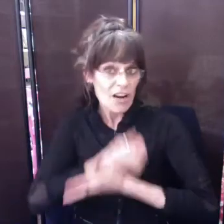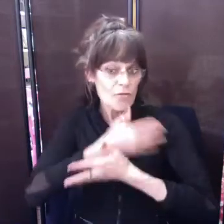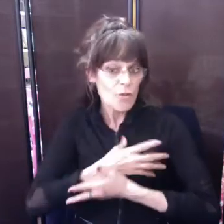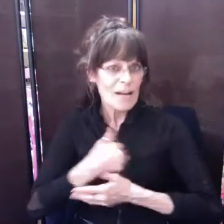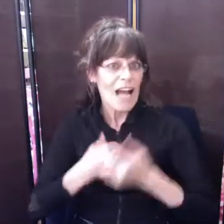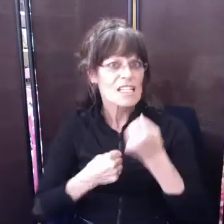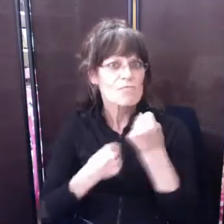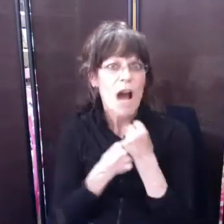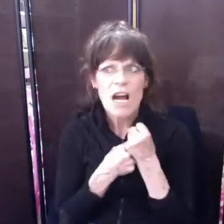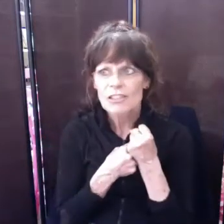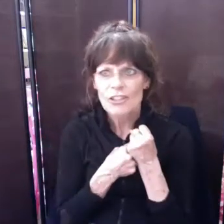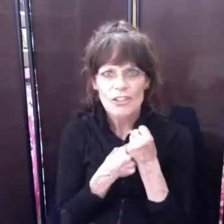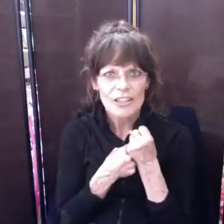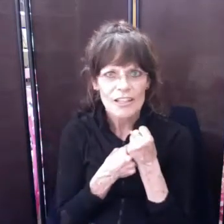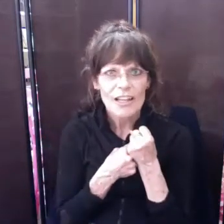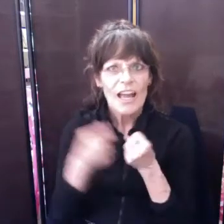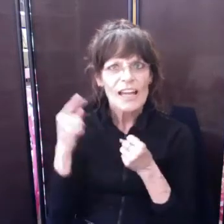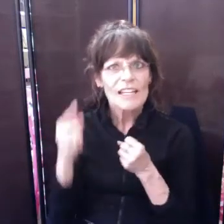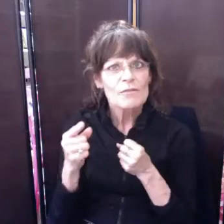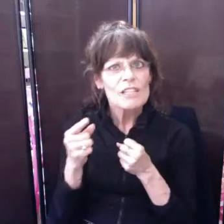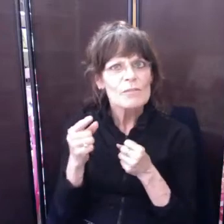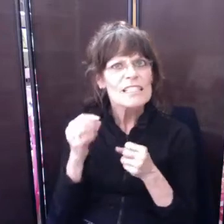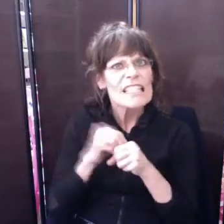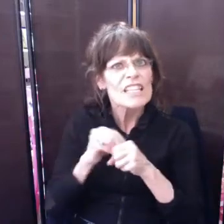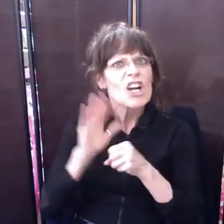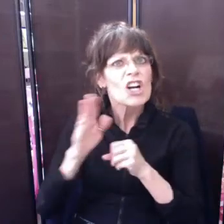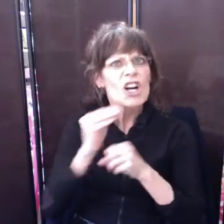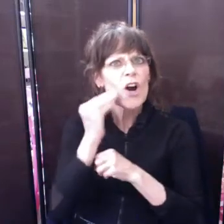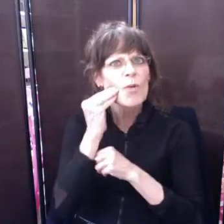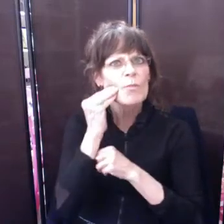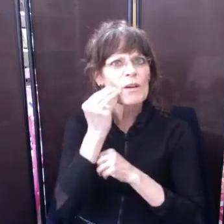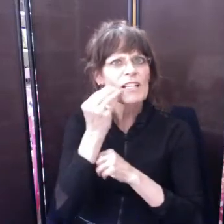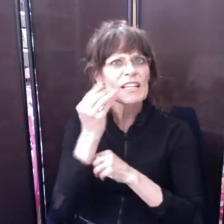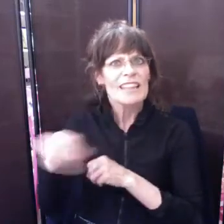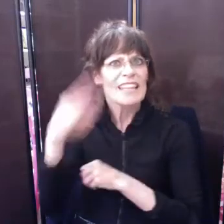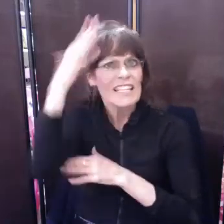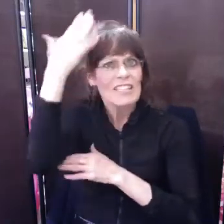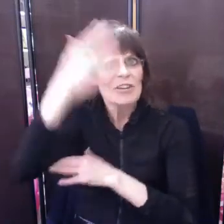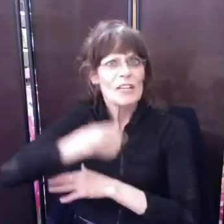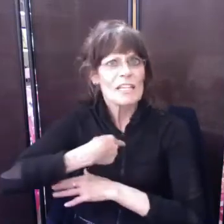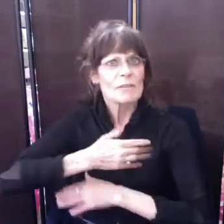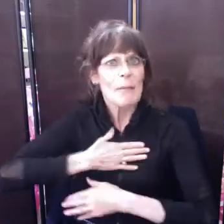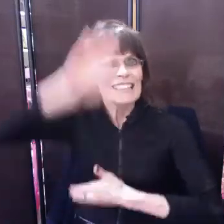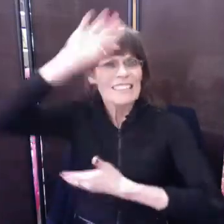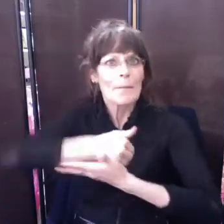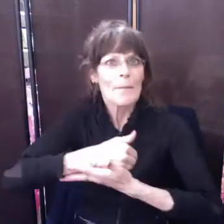sponsored, and he was in her home, but nobody knew he was my son. But wait, it gets